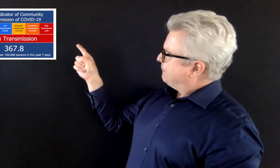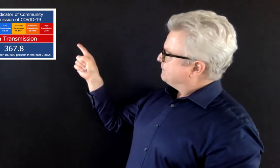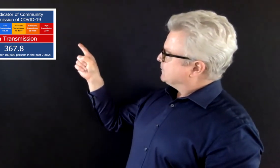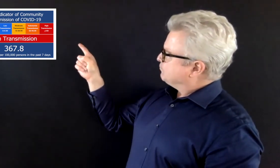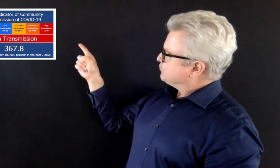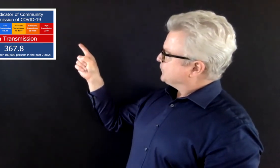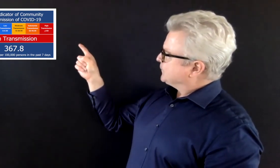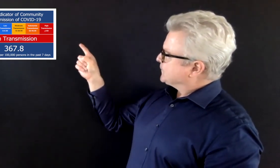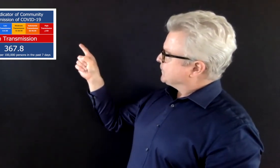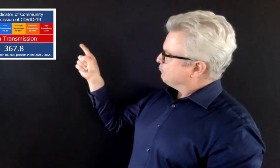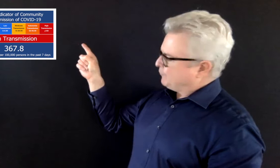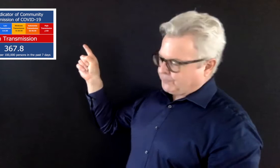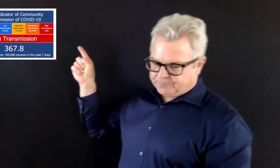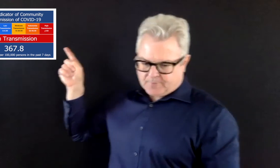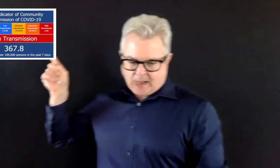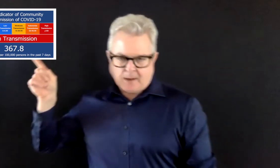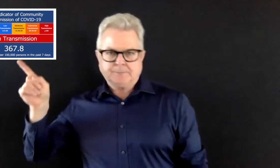look at this chart behind me,